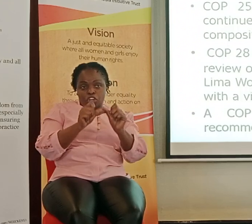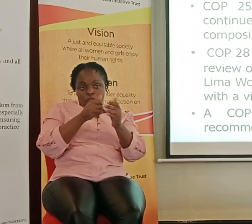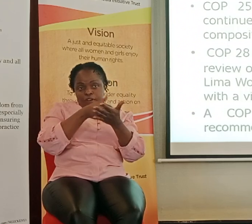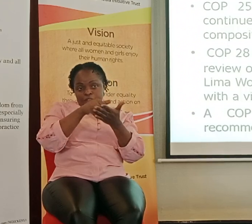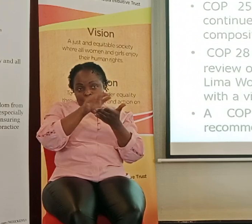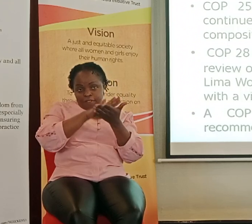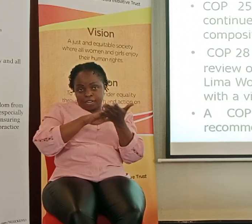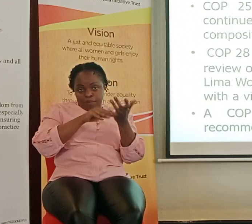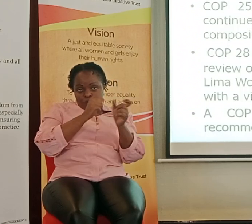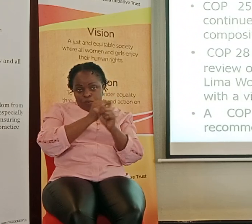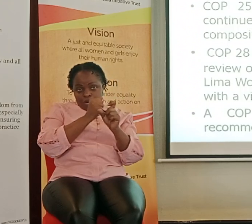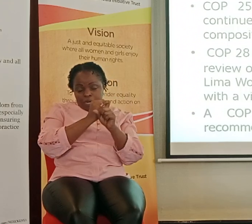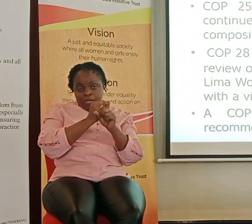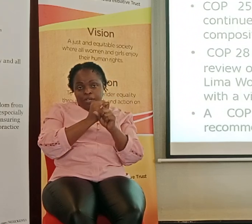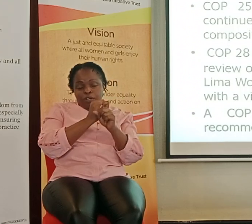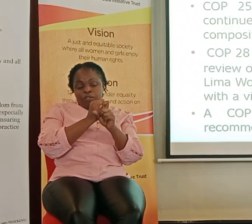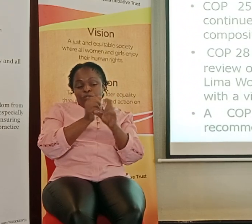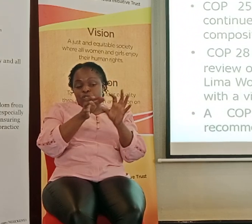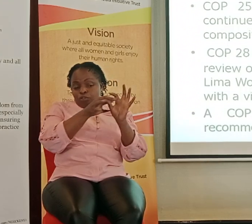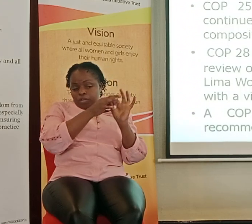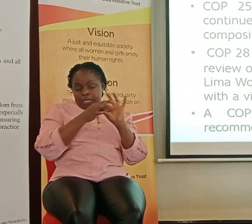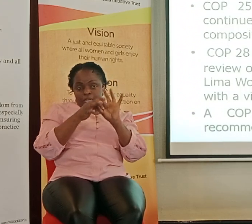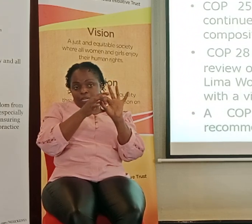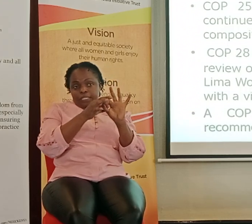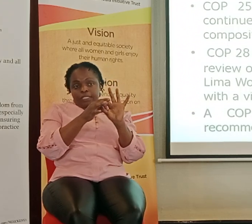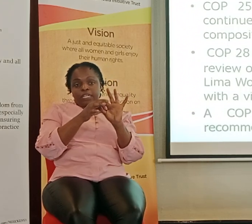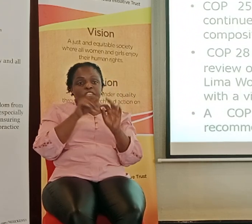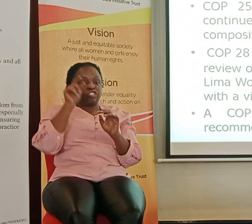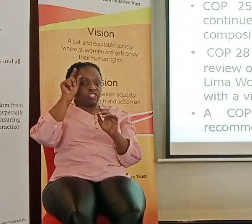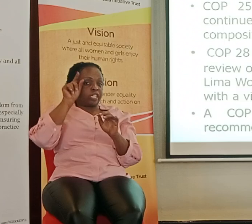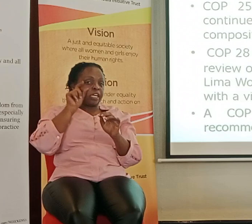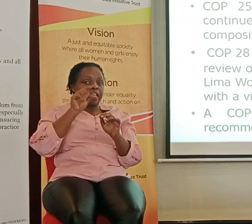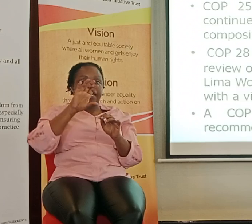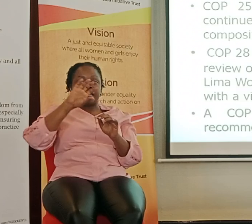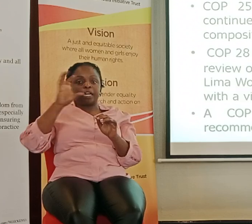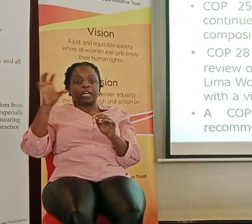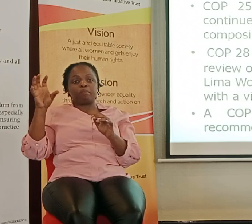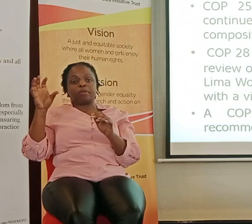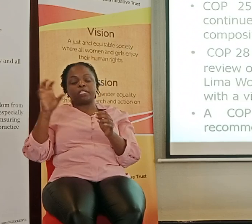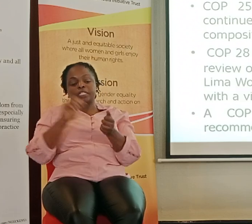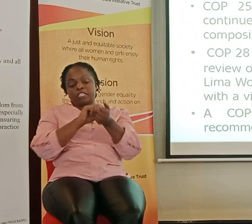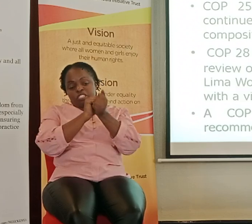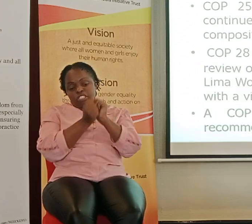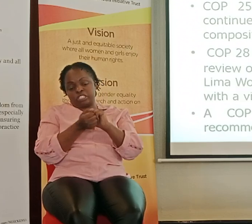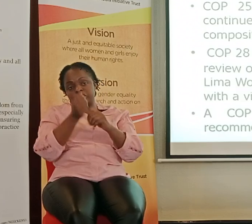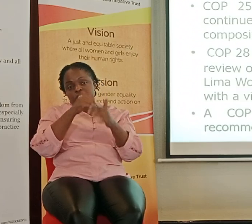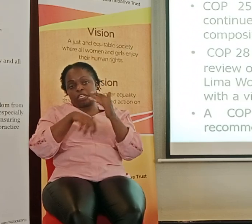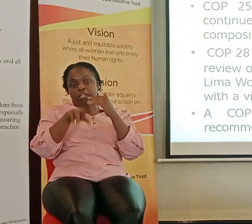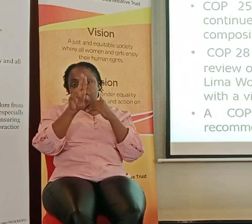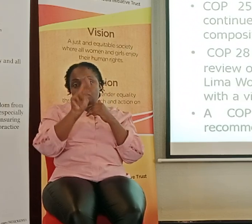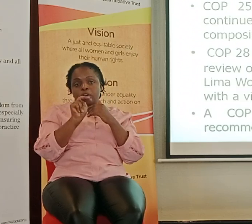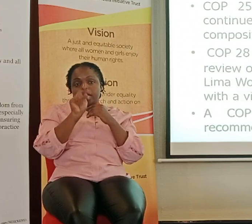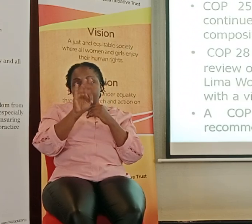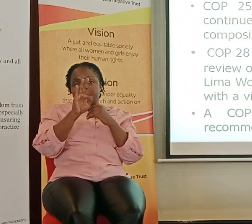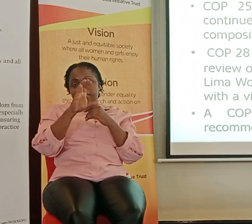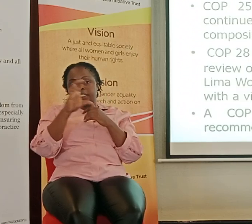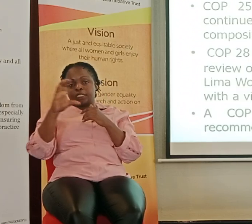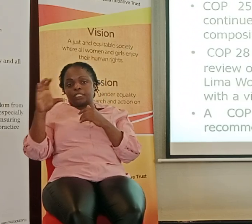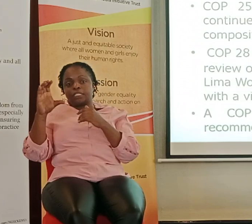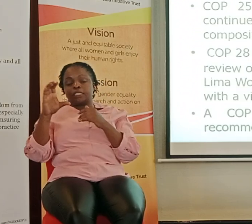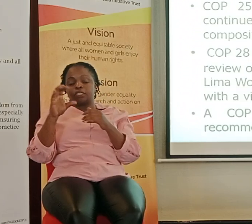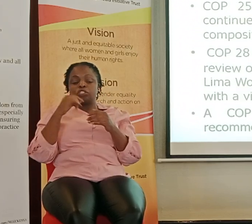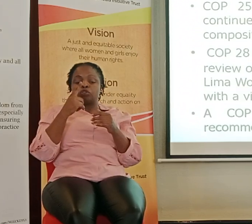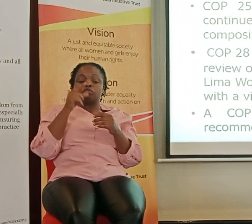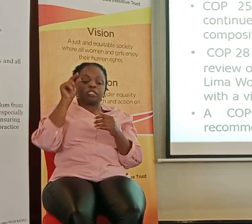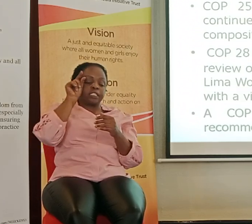framework to coordinate matters gender and climate change in the UNFCCC framework. So the Gender